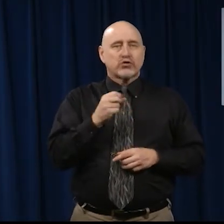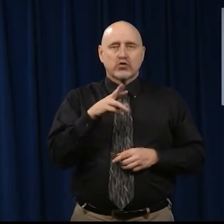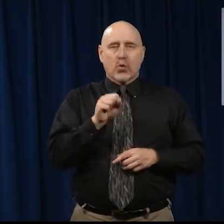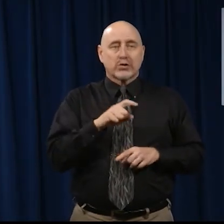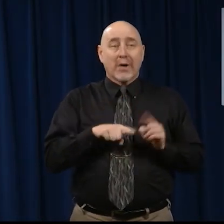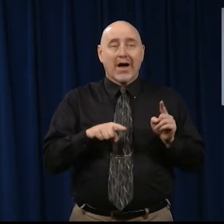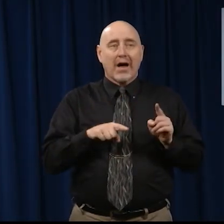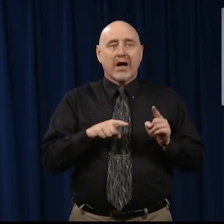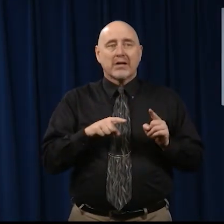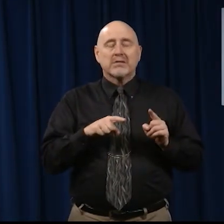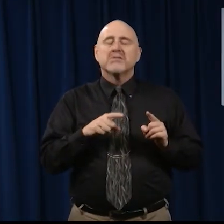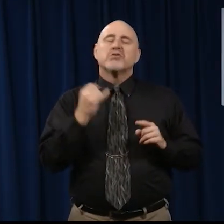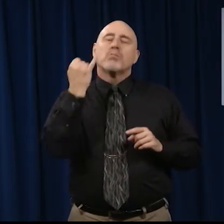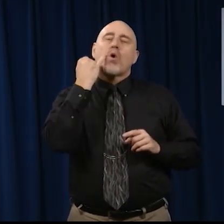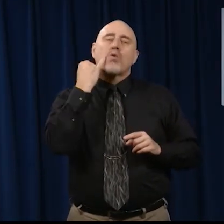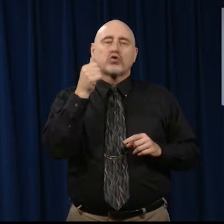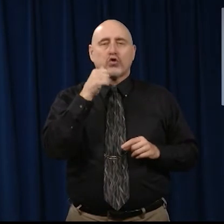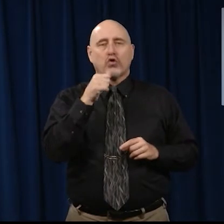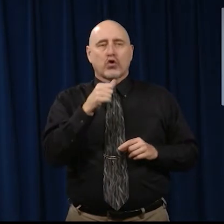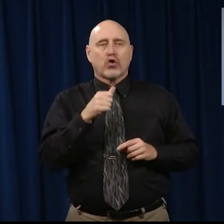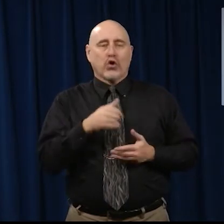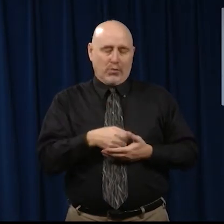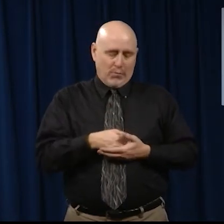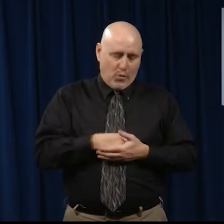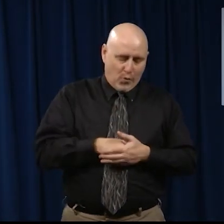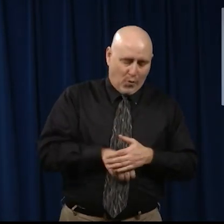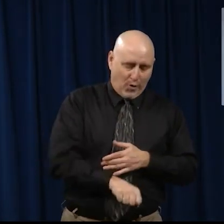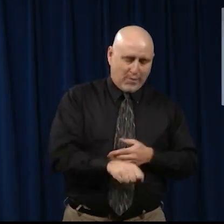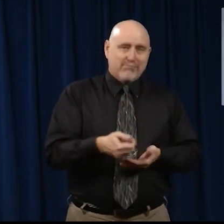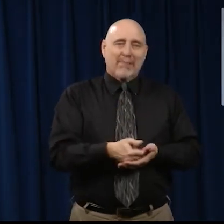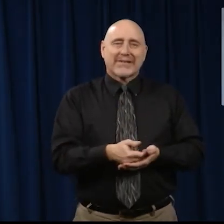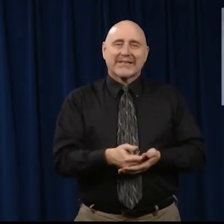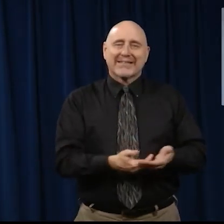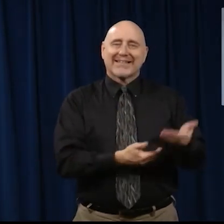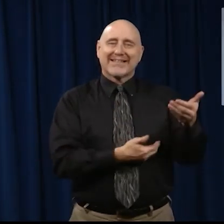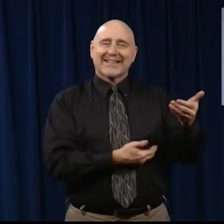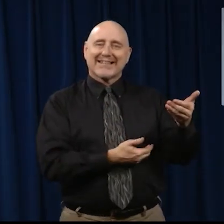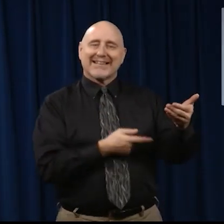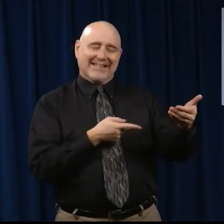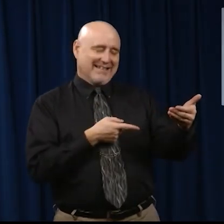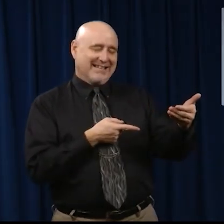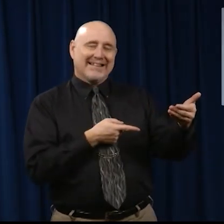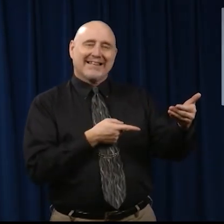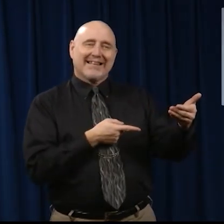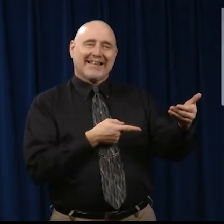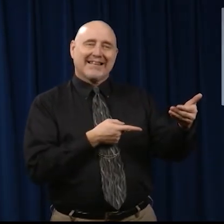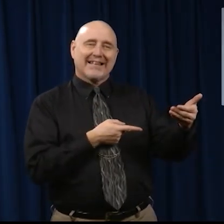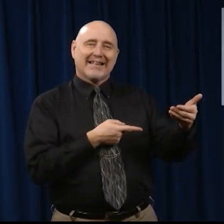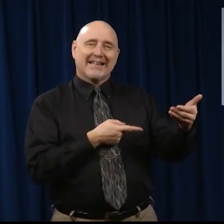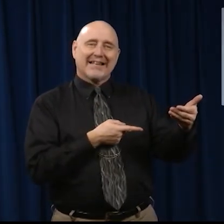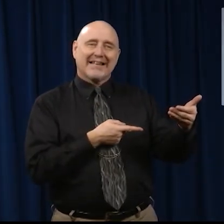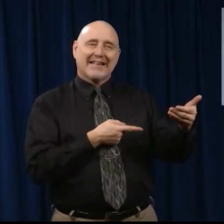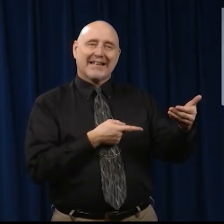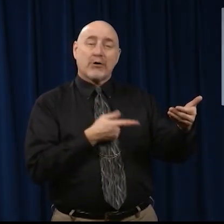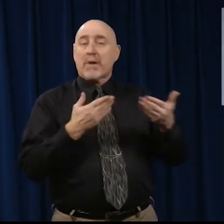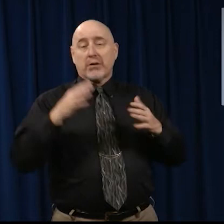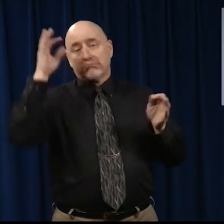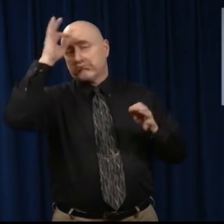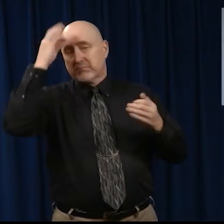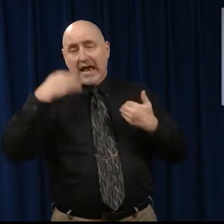those sores, etc. too, but let's say that she gives birth to a child. And precautions aren't taken. Maybe she